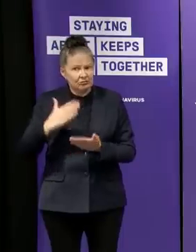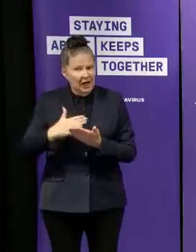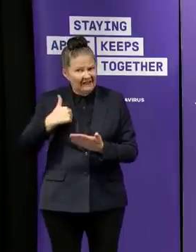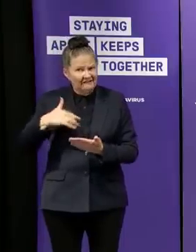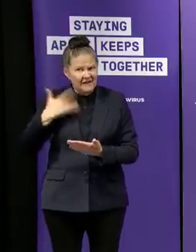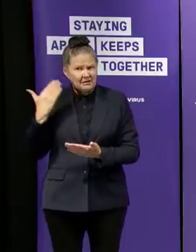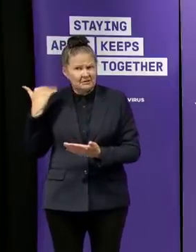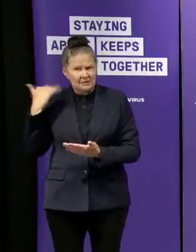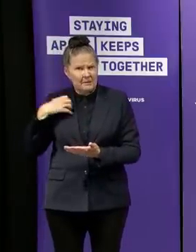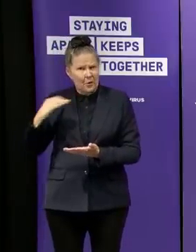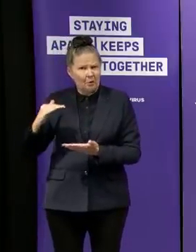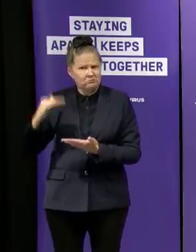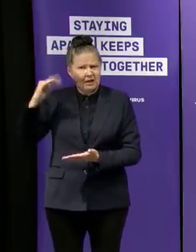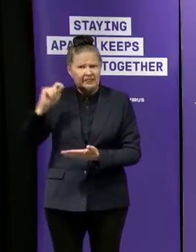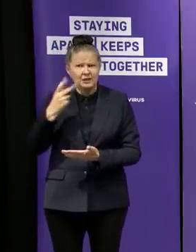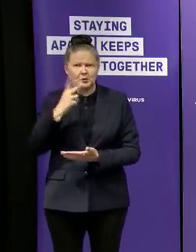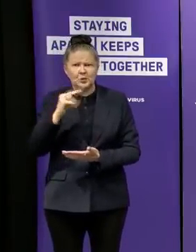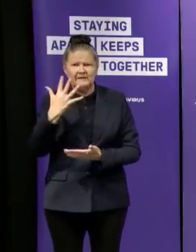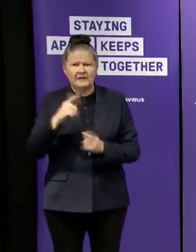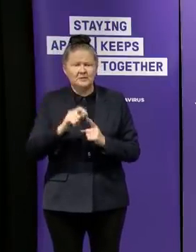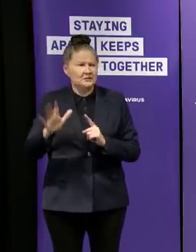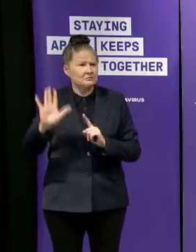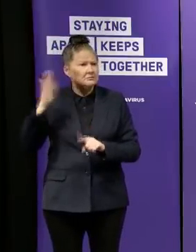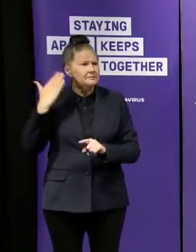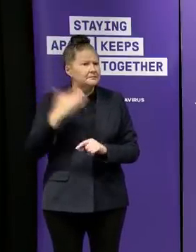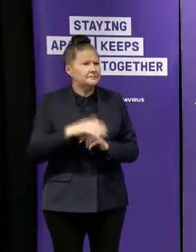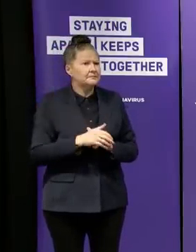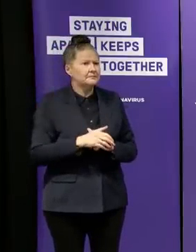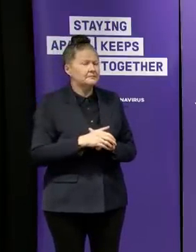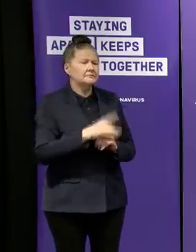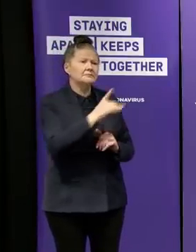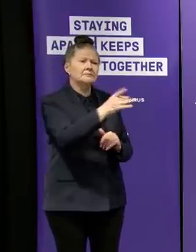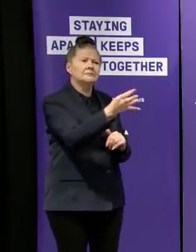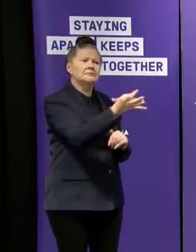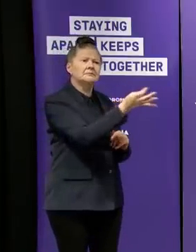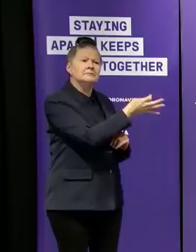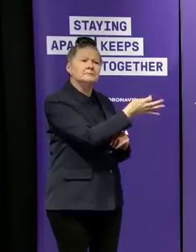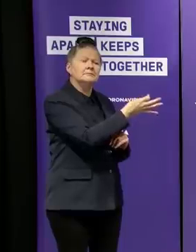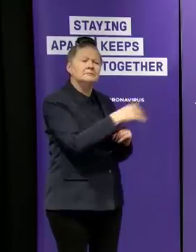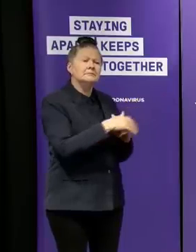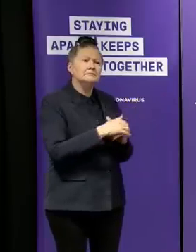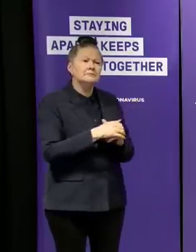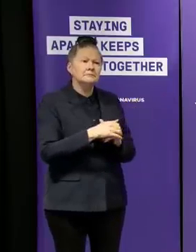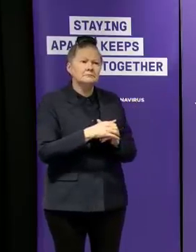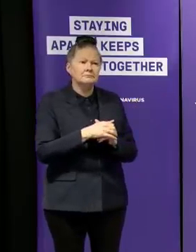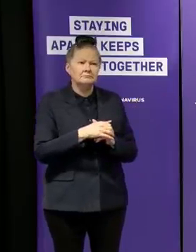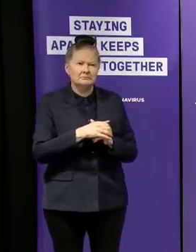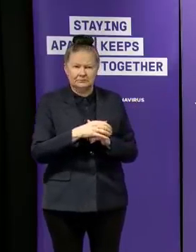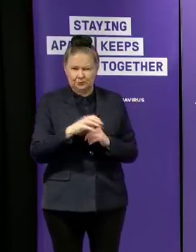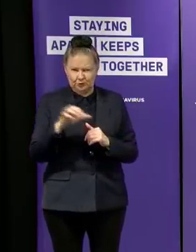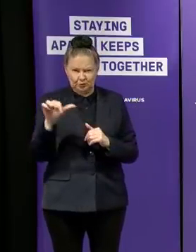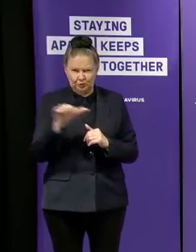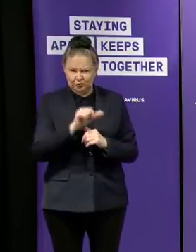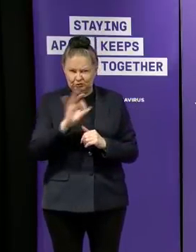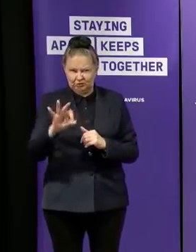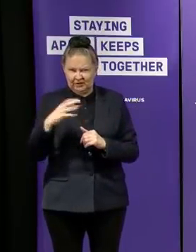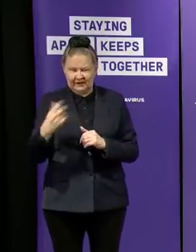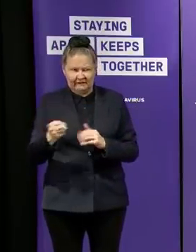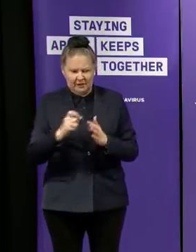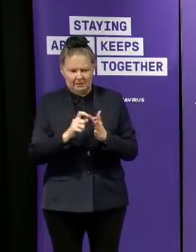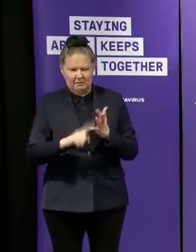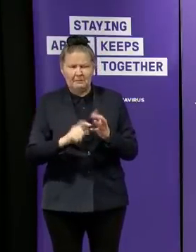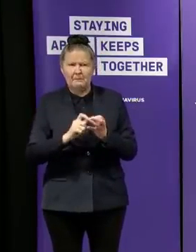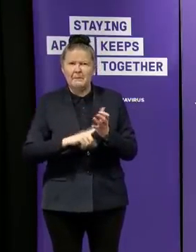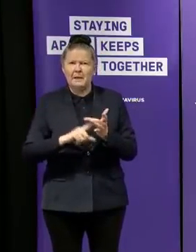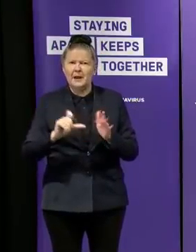higher level than when we announced it. People are already querying whether or not the public holiday should be moved to a time not